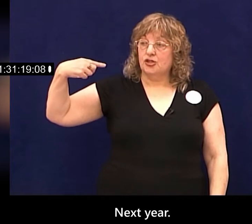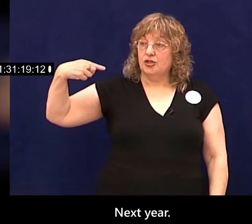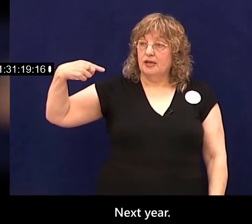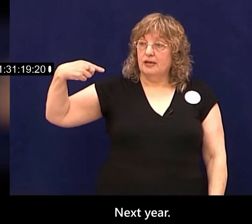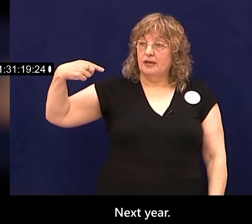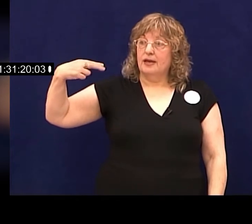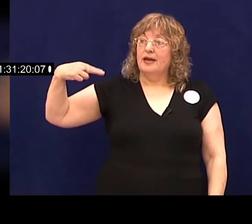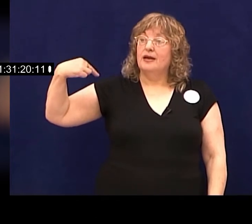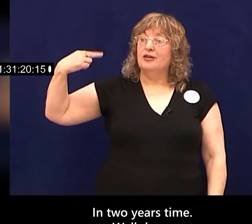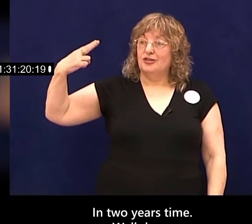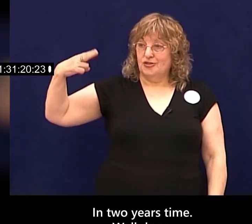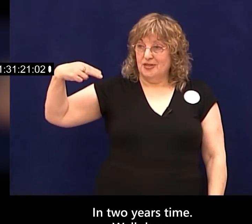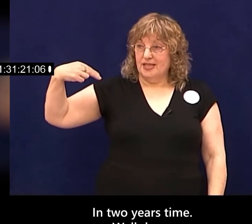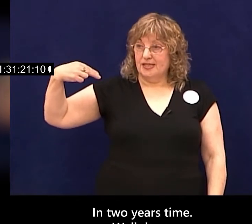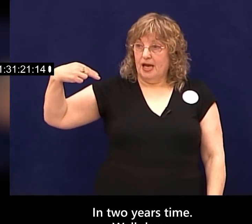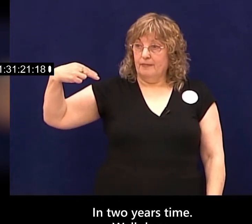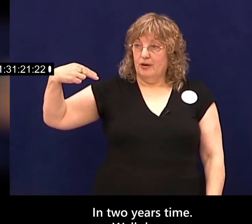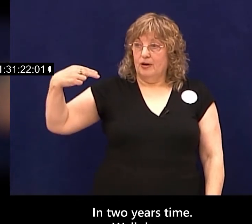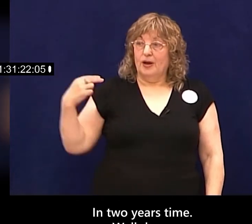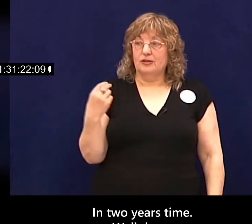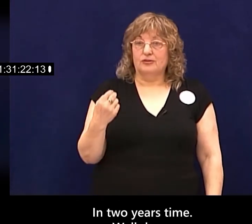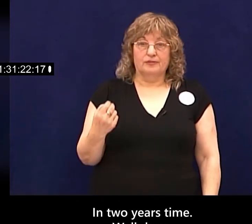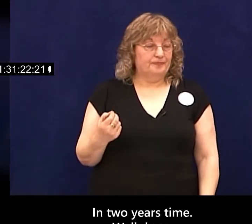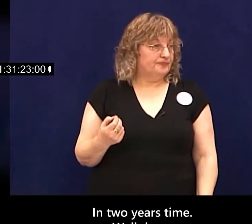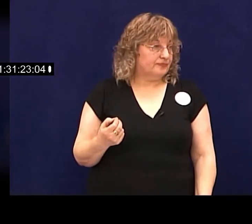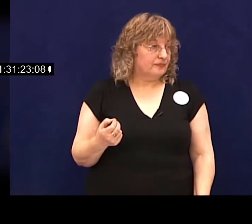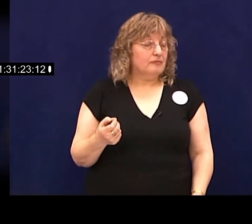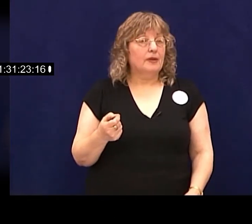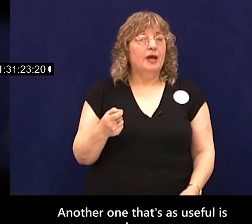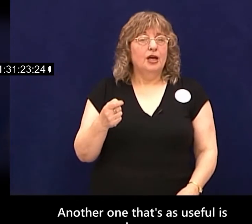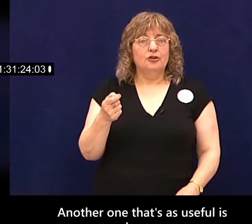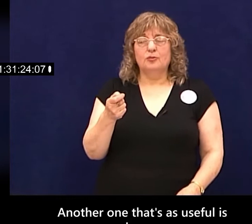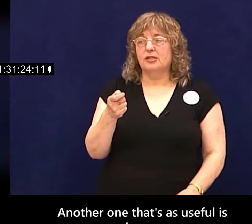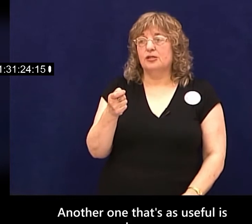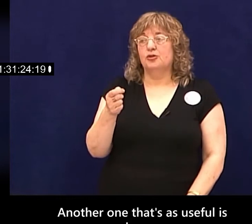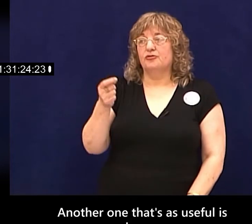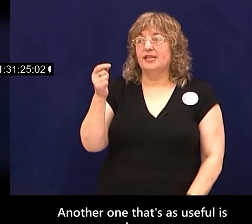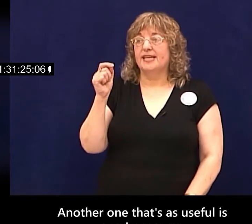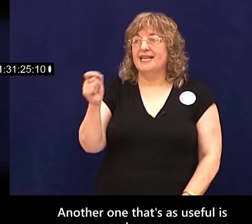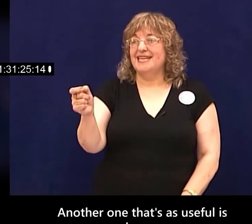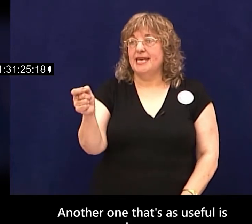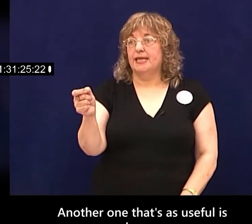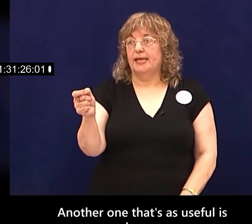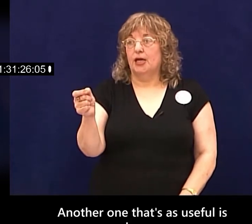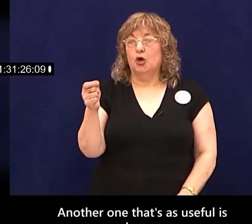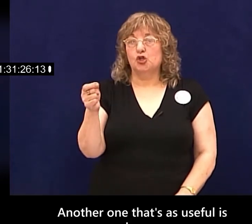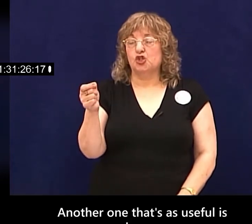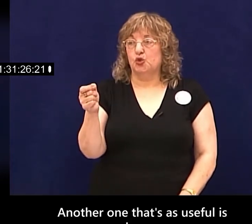year, in 2 years' time. Well done. Another one that's useful is nearly or